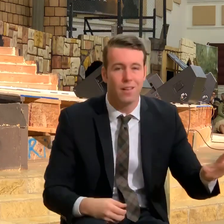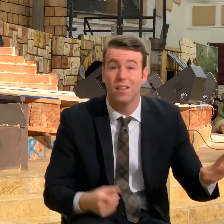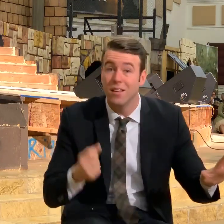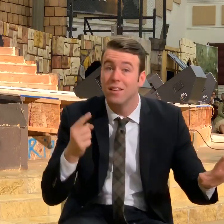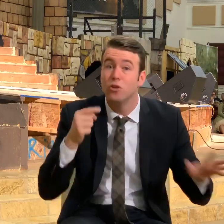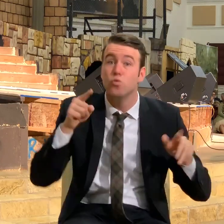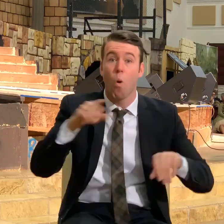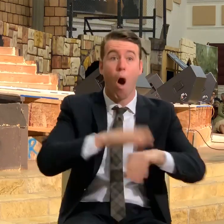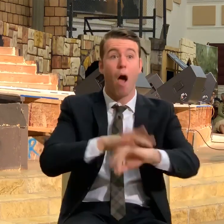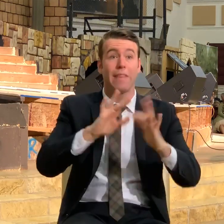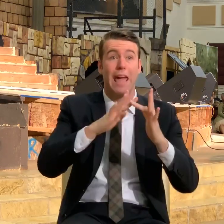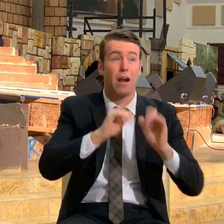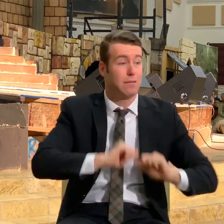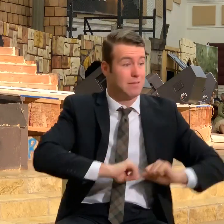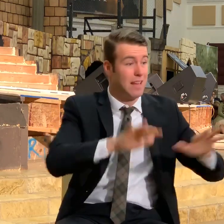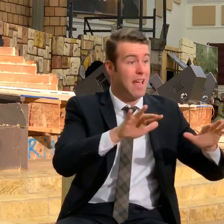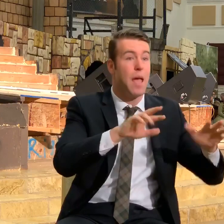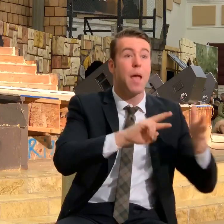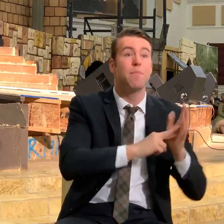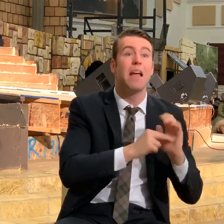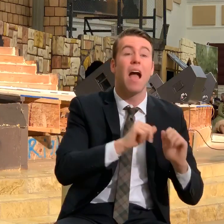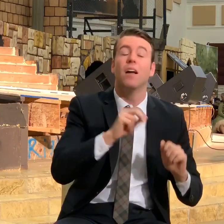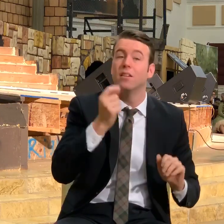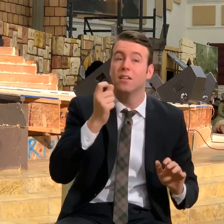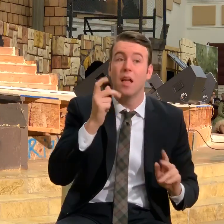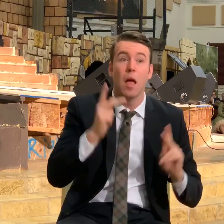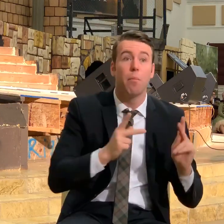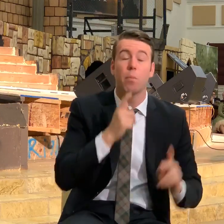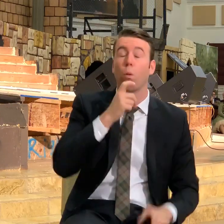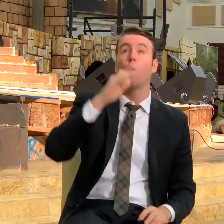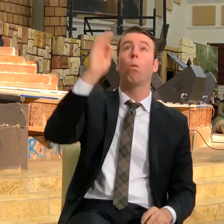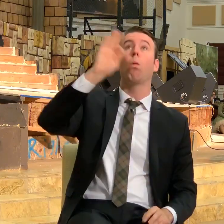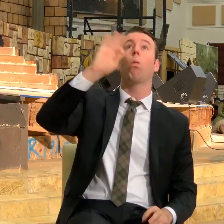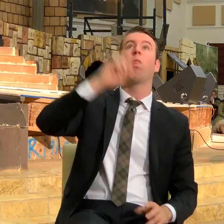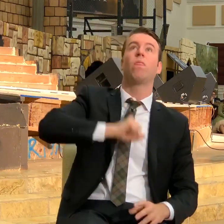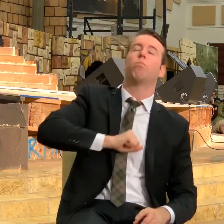when you do that? Is you drag other people that wouldn't even know anything about